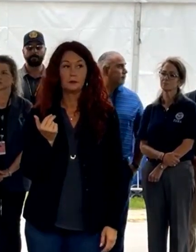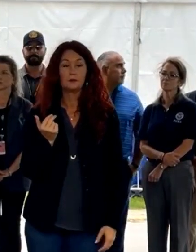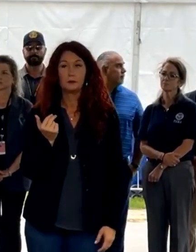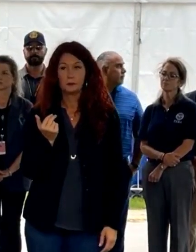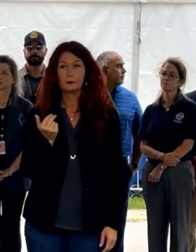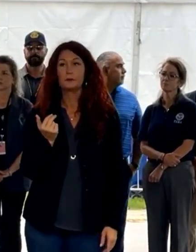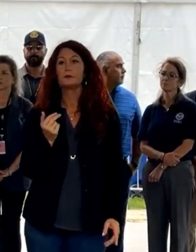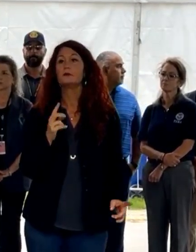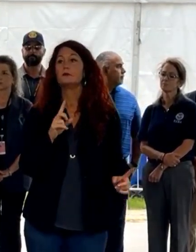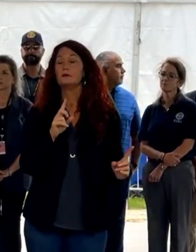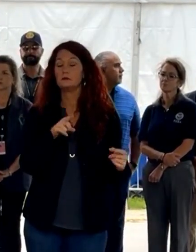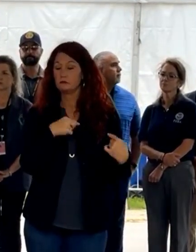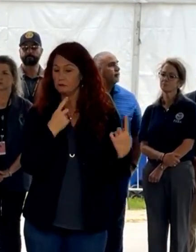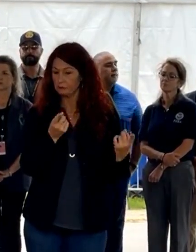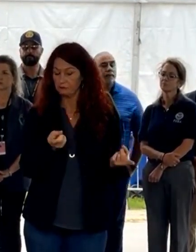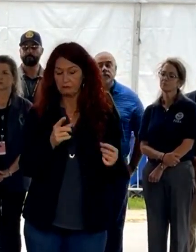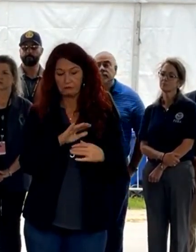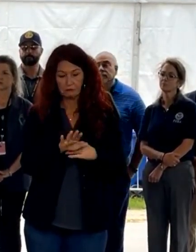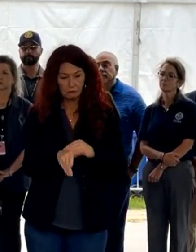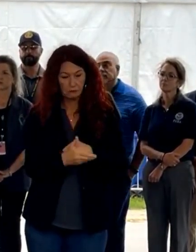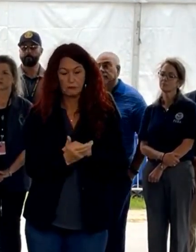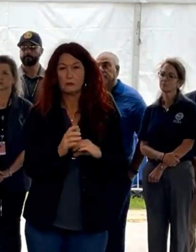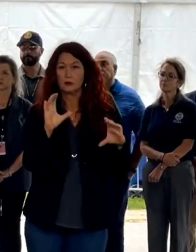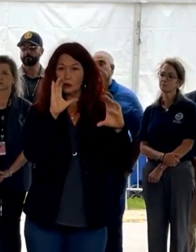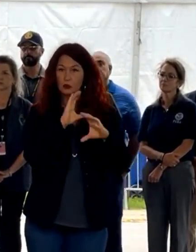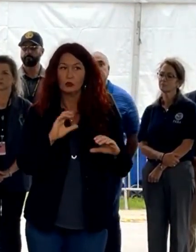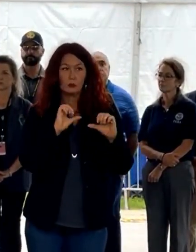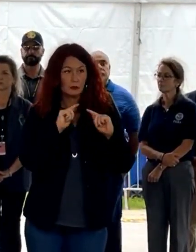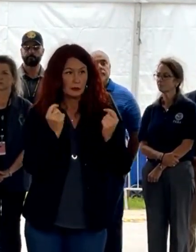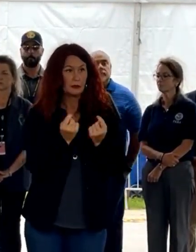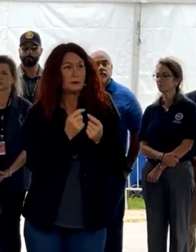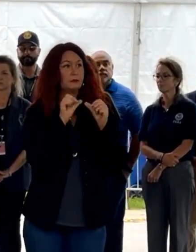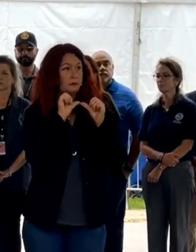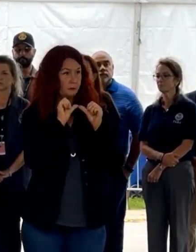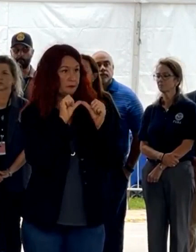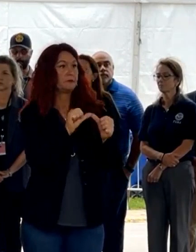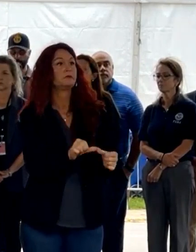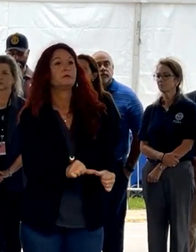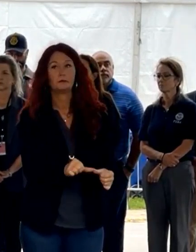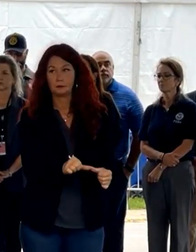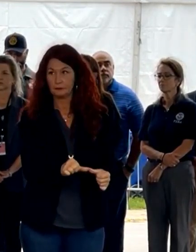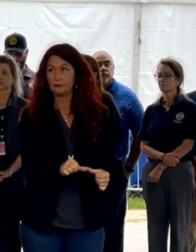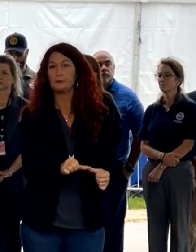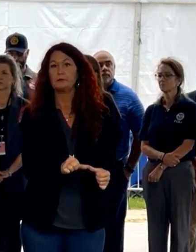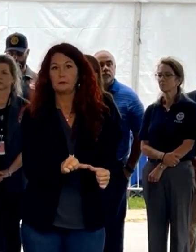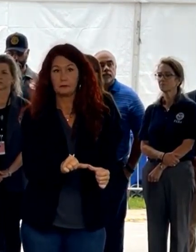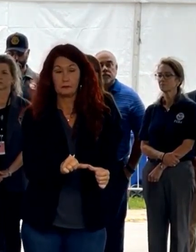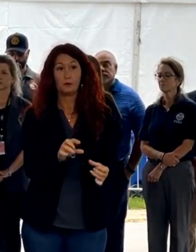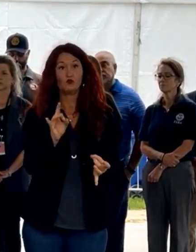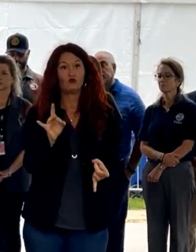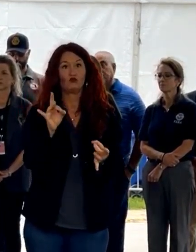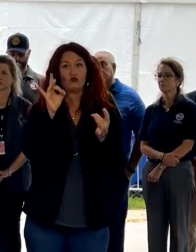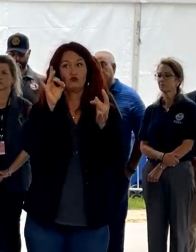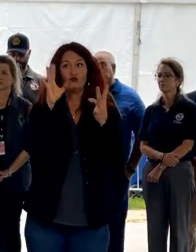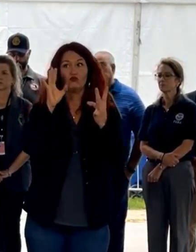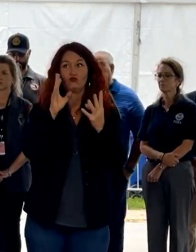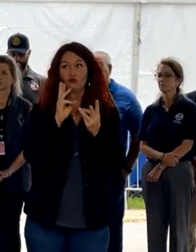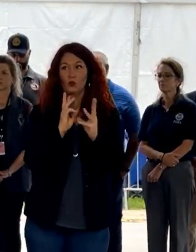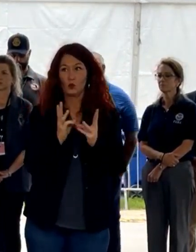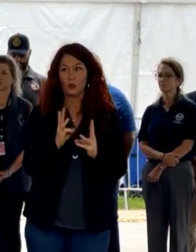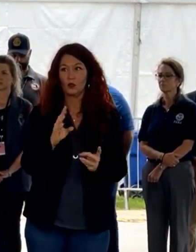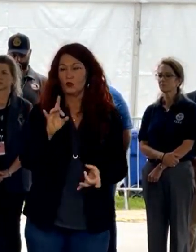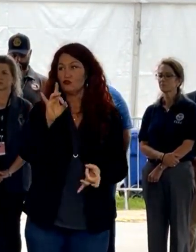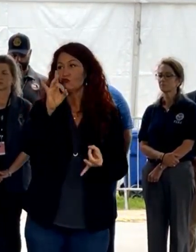Active search and rescue continued throughout the night, and these teams continue through extremely adverse and